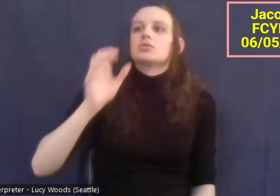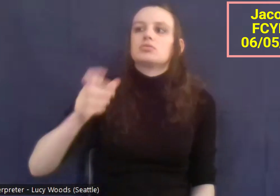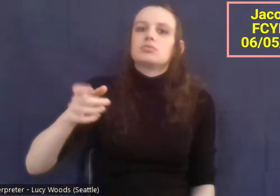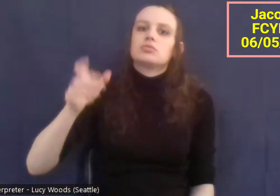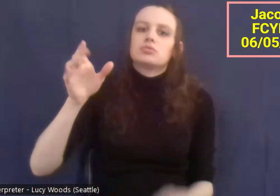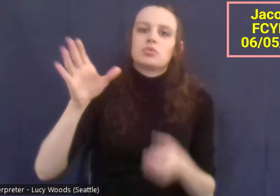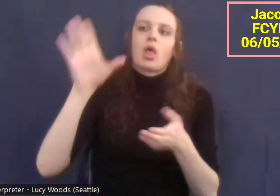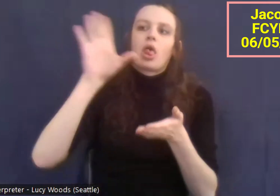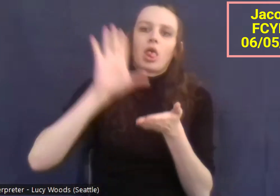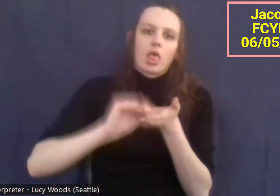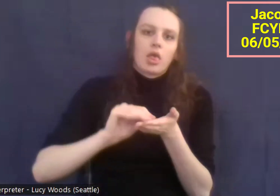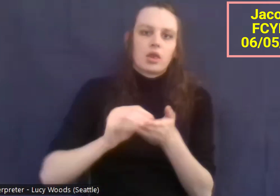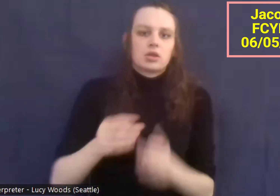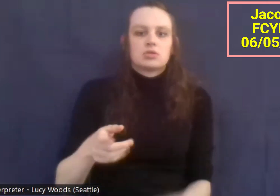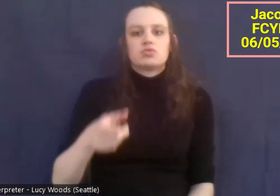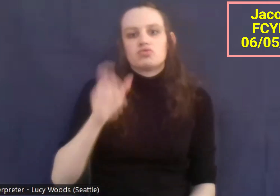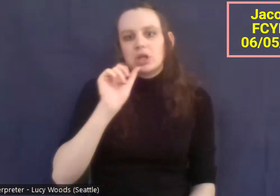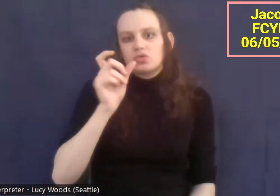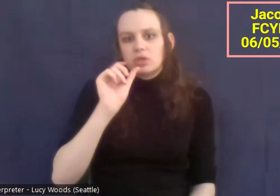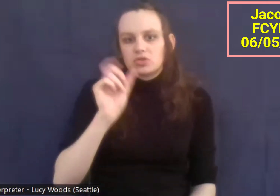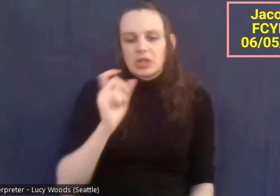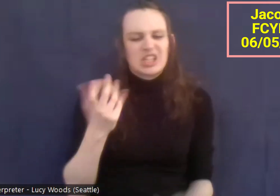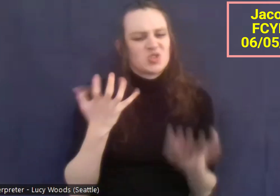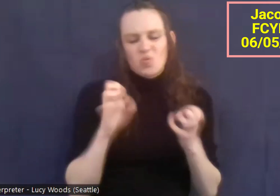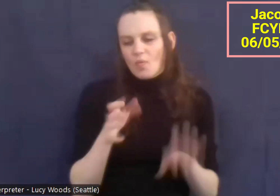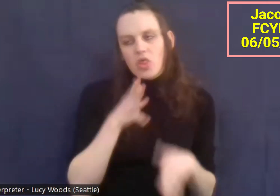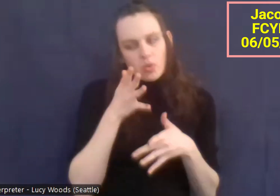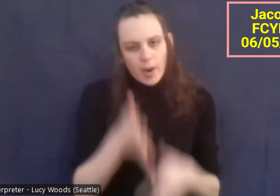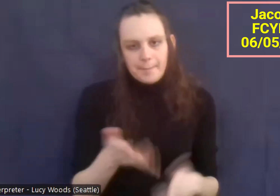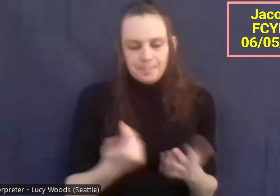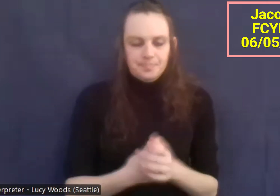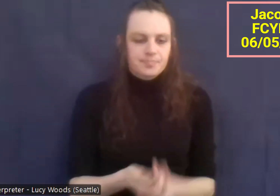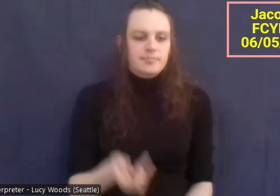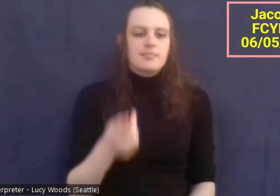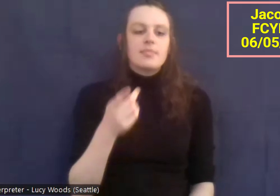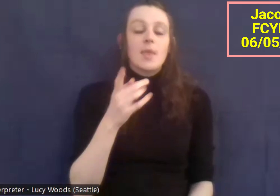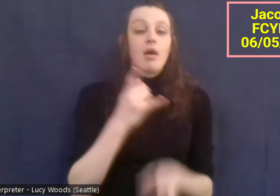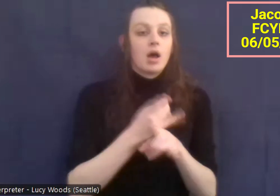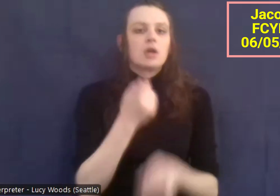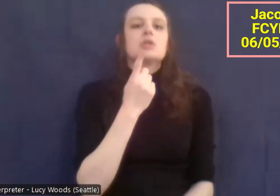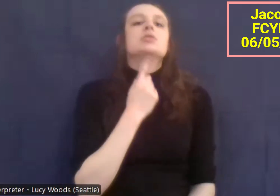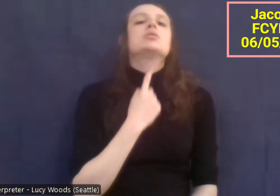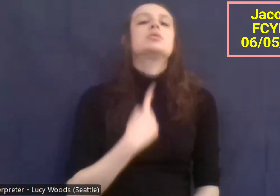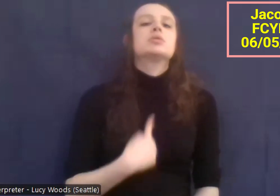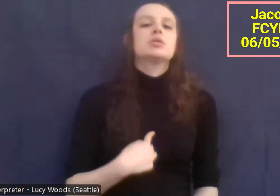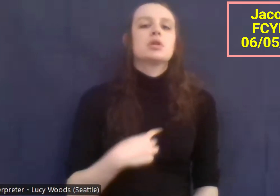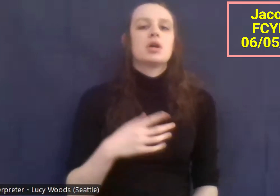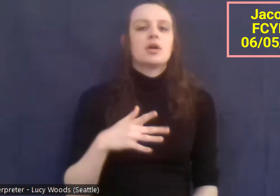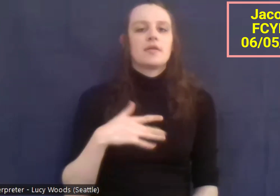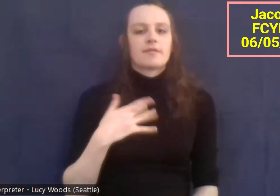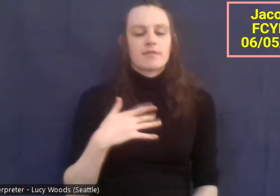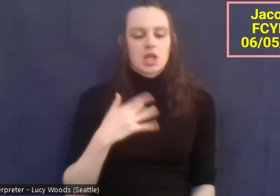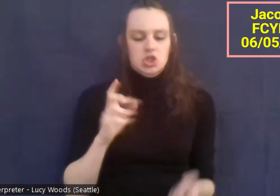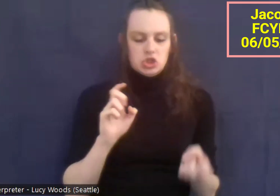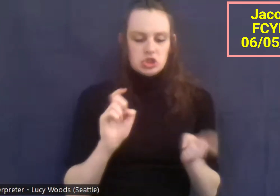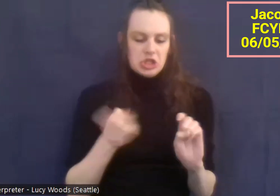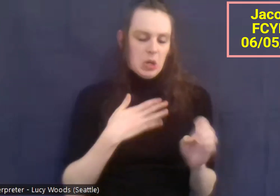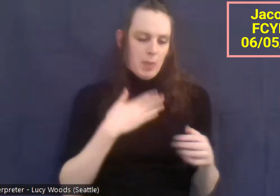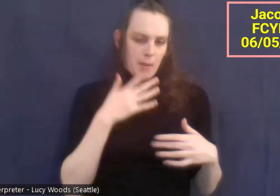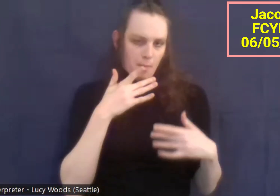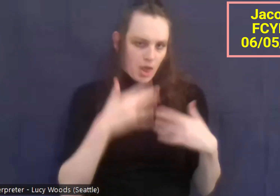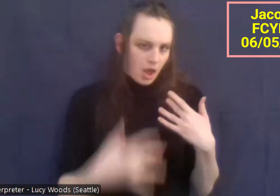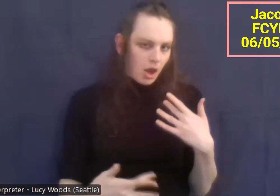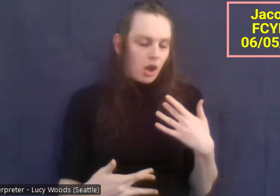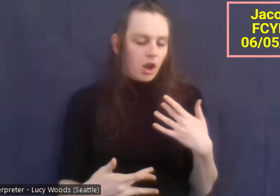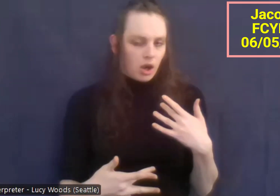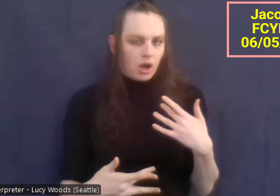could without risk of throwing up. And as the alcohol went down, I felt it change my blood. And